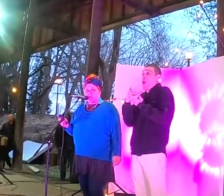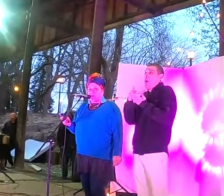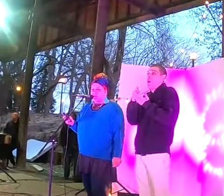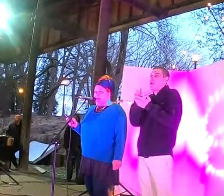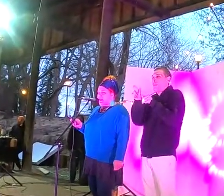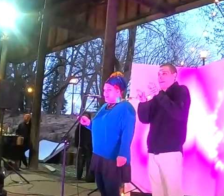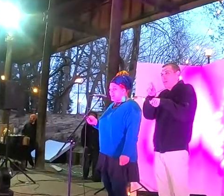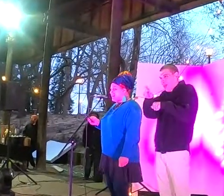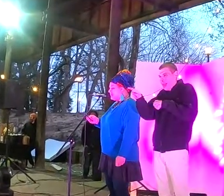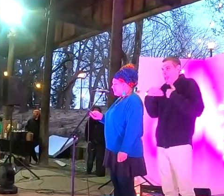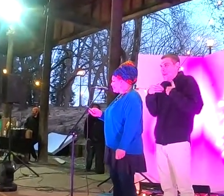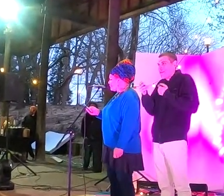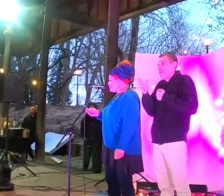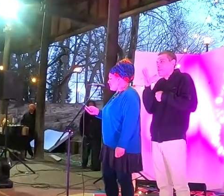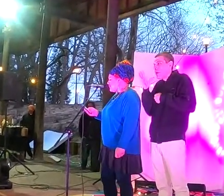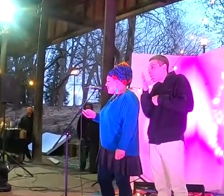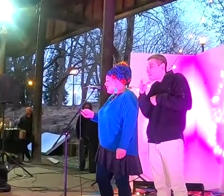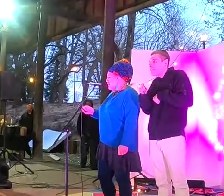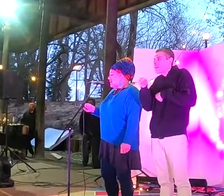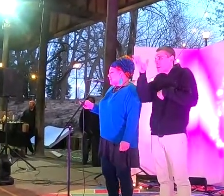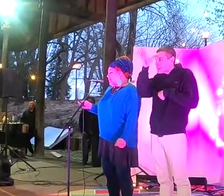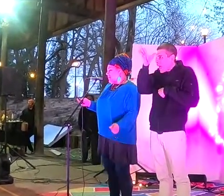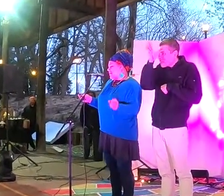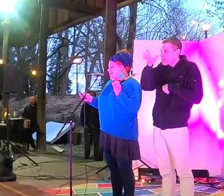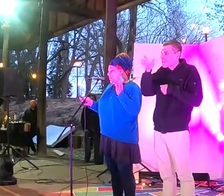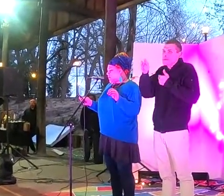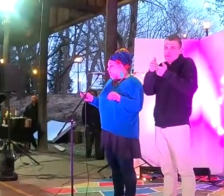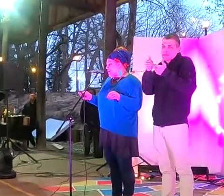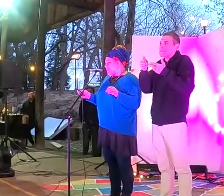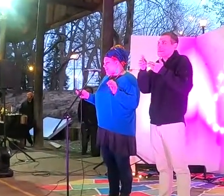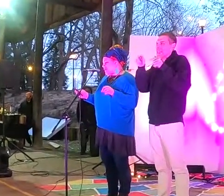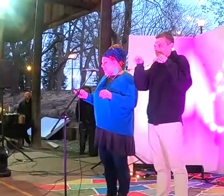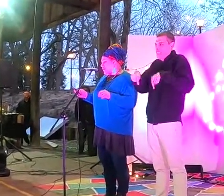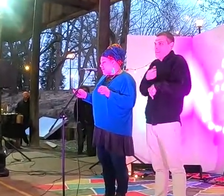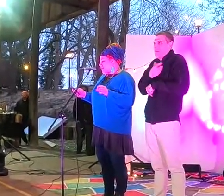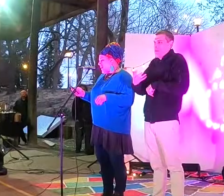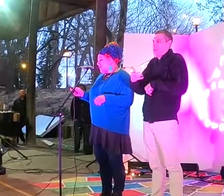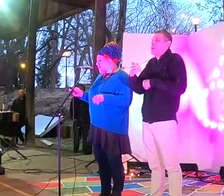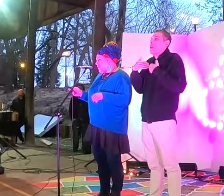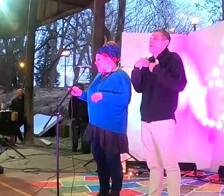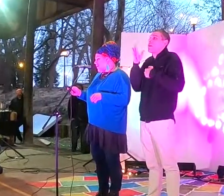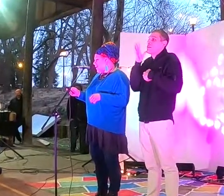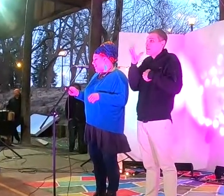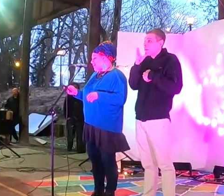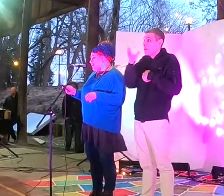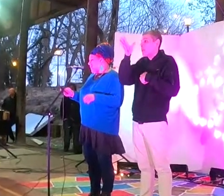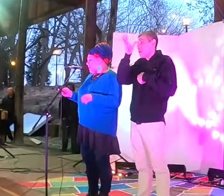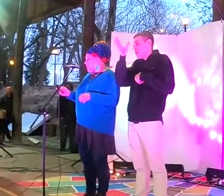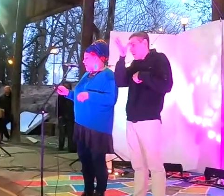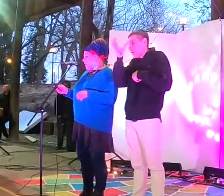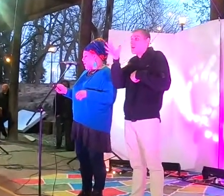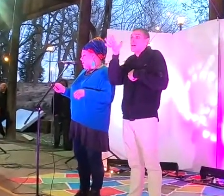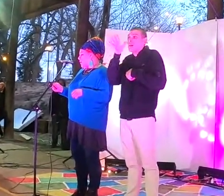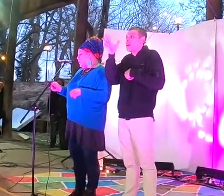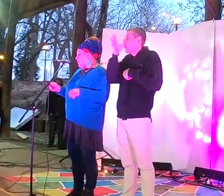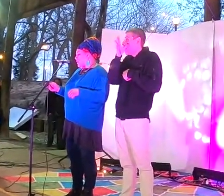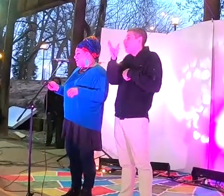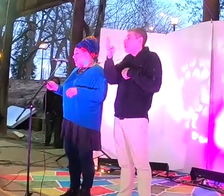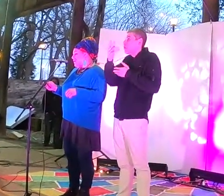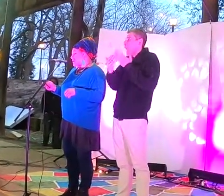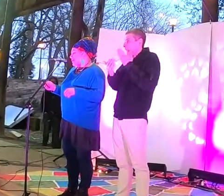two moms or two dads. So I'm going to share two moms, two dads, two hands with you, and then I'm going to